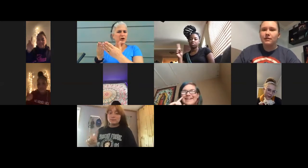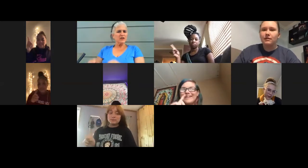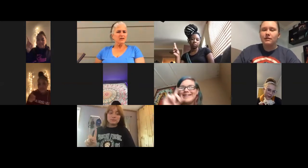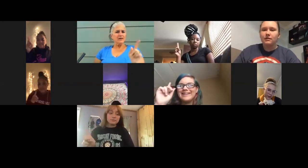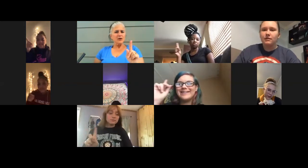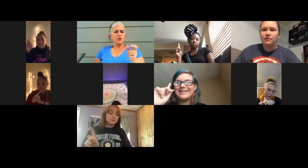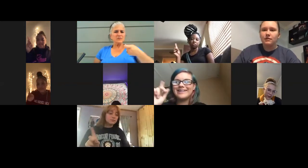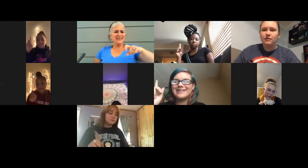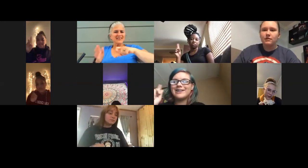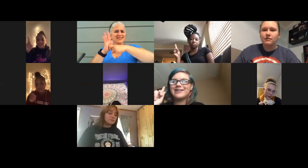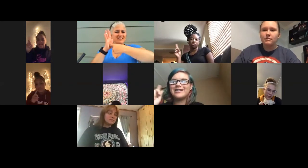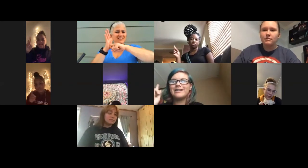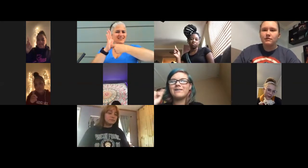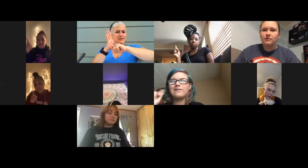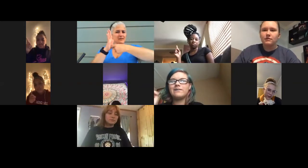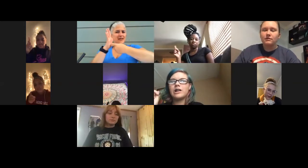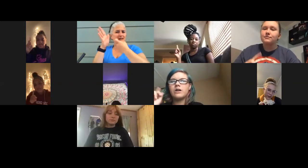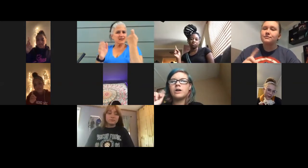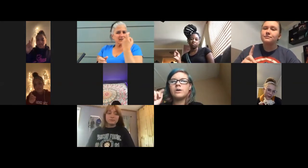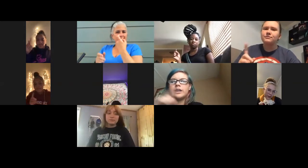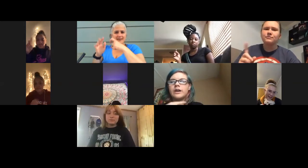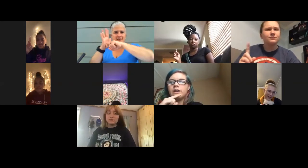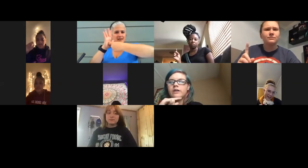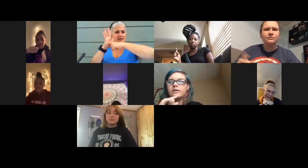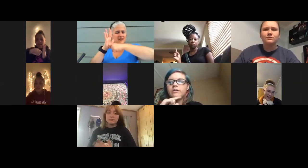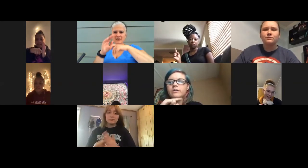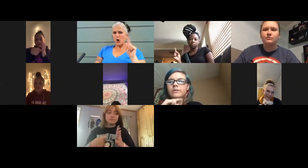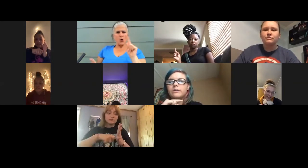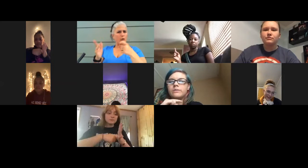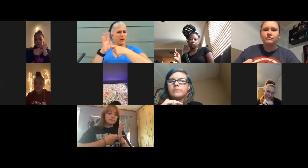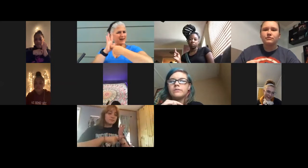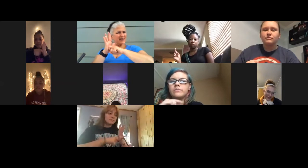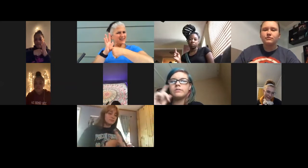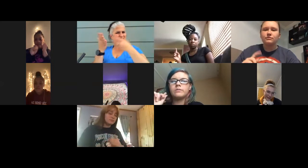Where's my book? Where's my keys? Keys, X, keys.